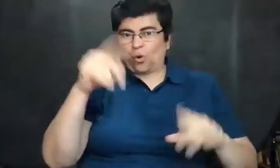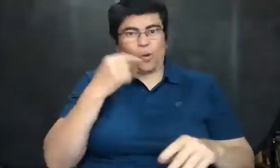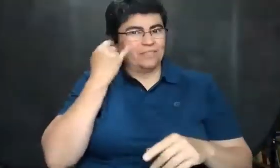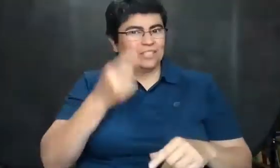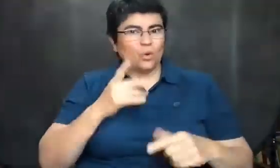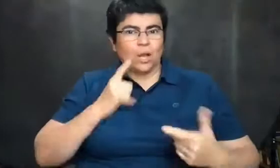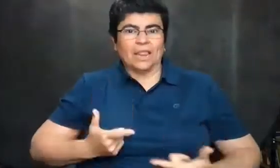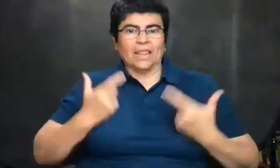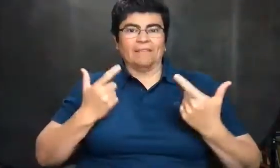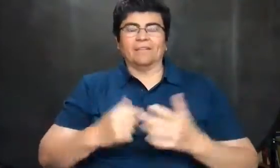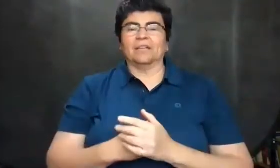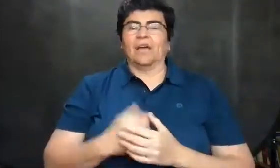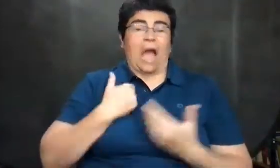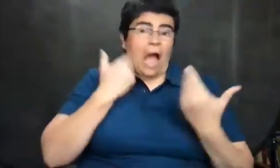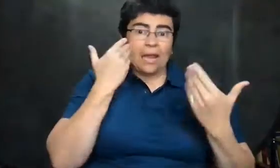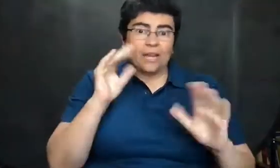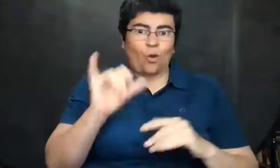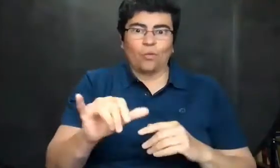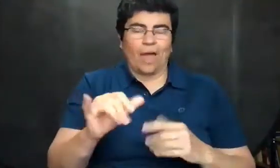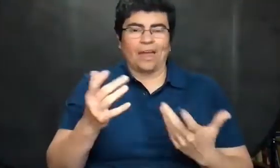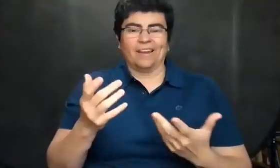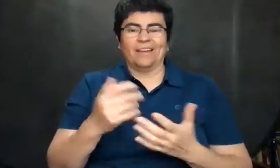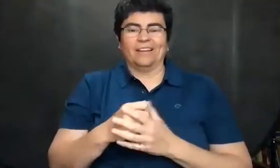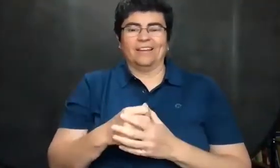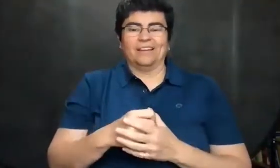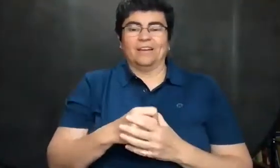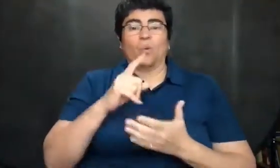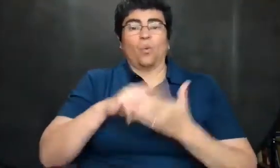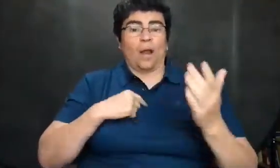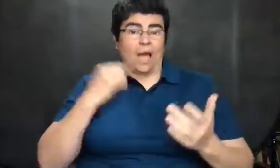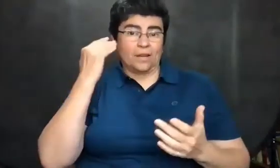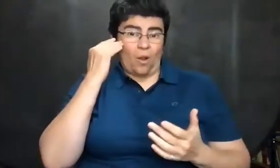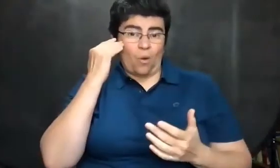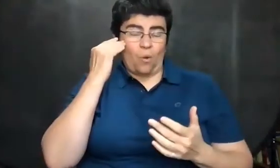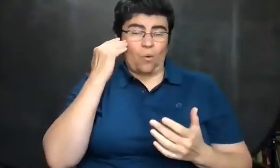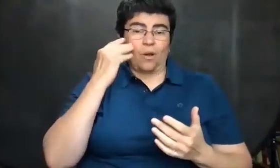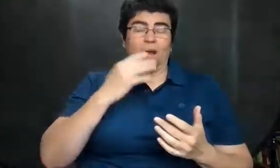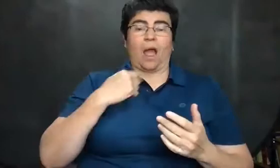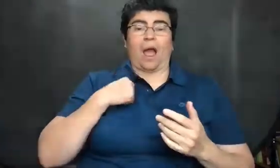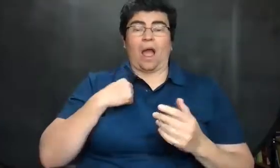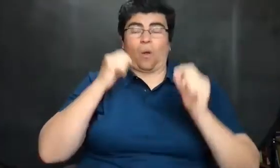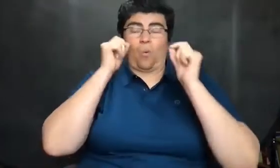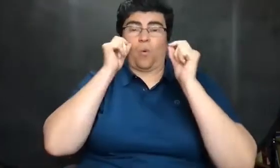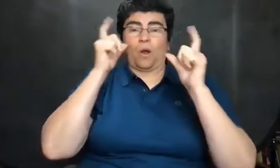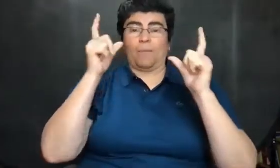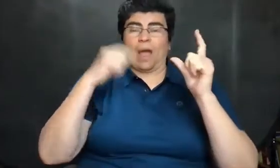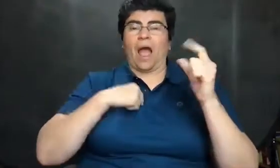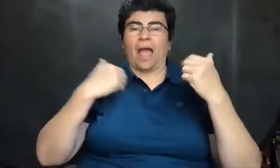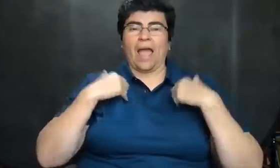And I didn't know that. What I know is that when I came to, I had tubes and monitors